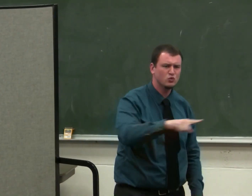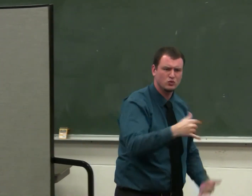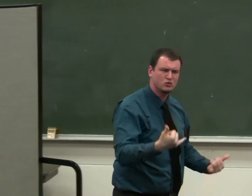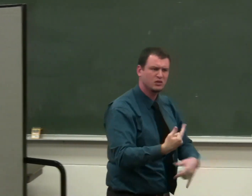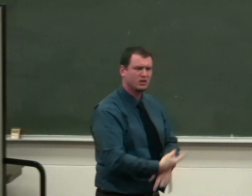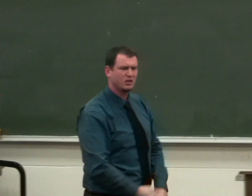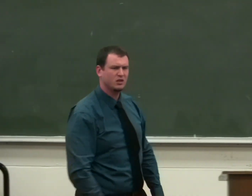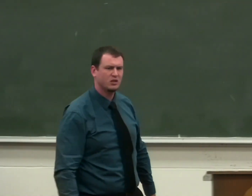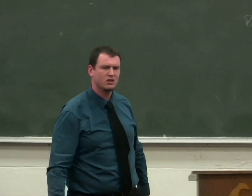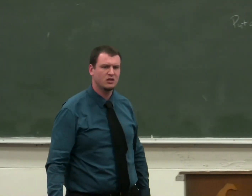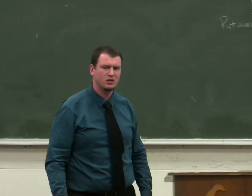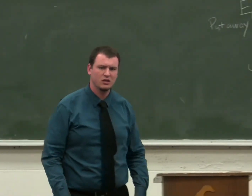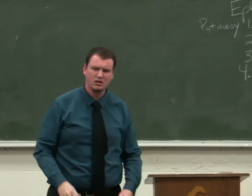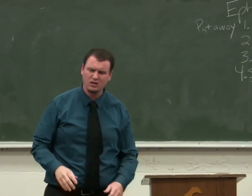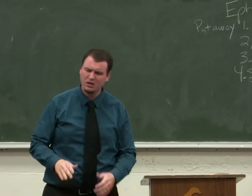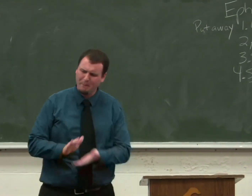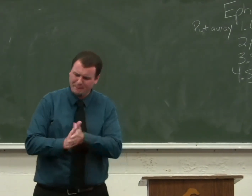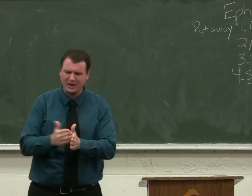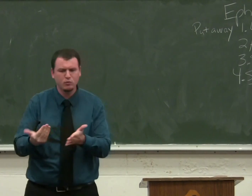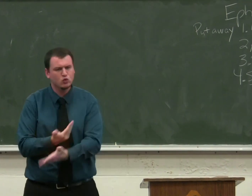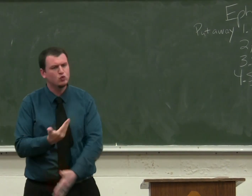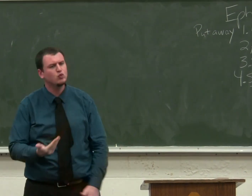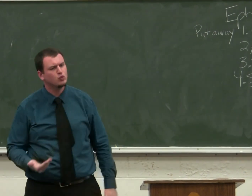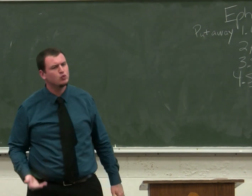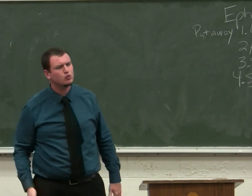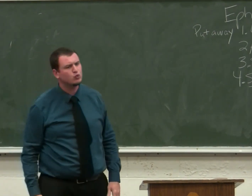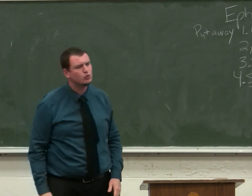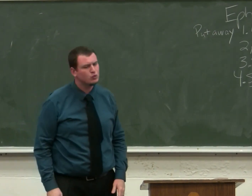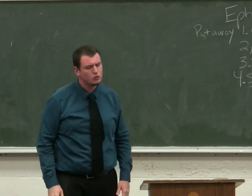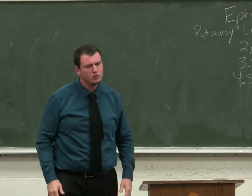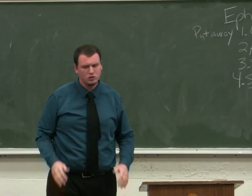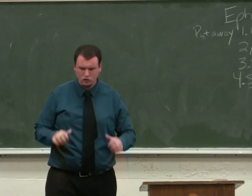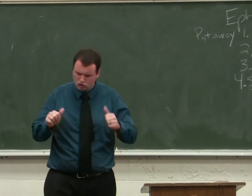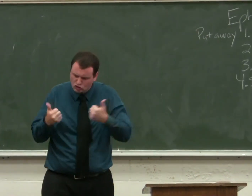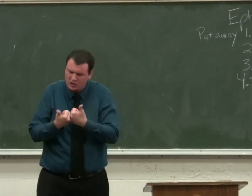I challenge you today. Become new.